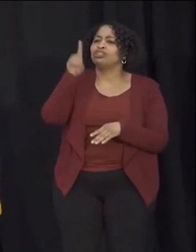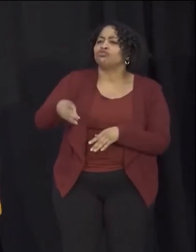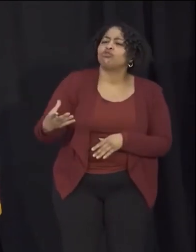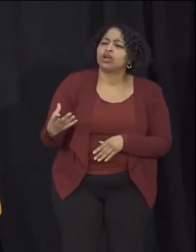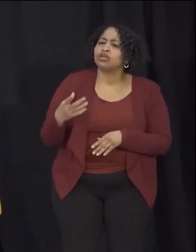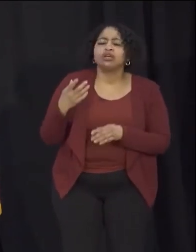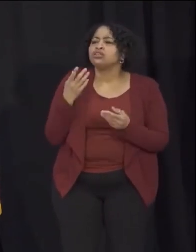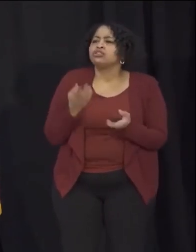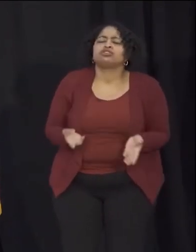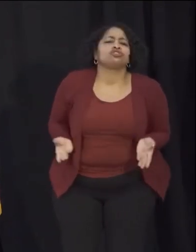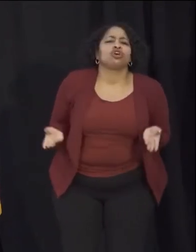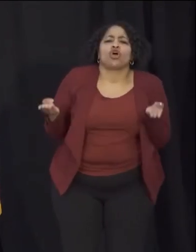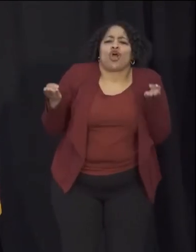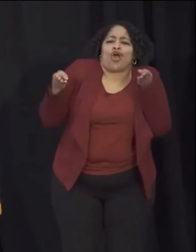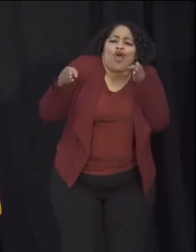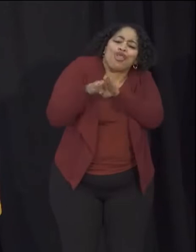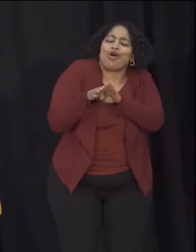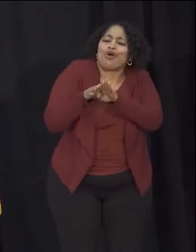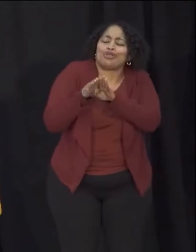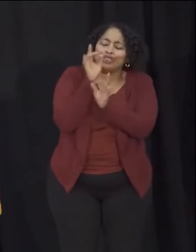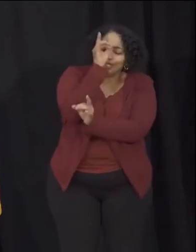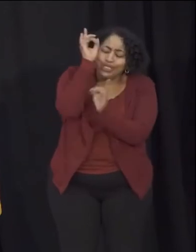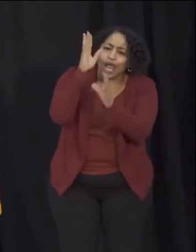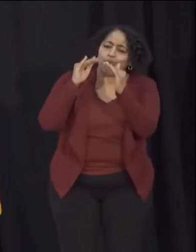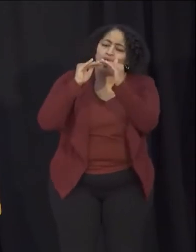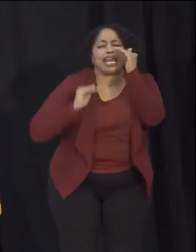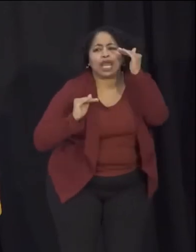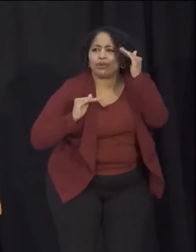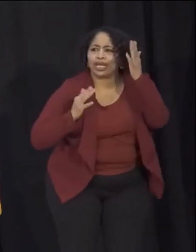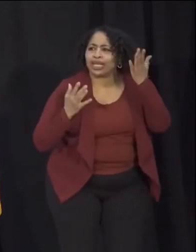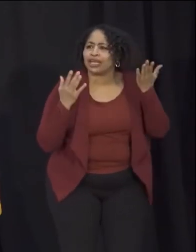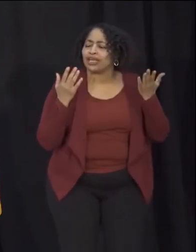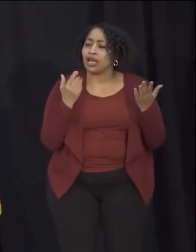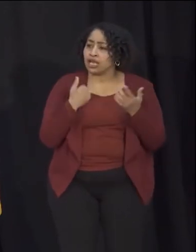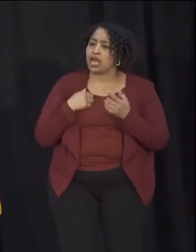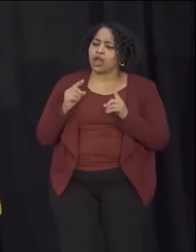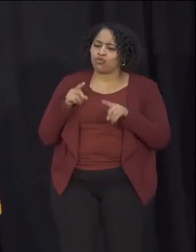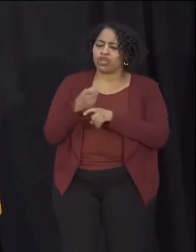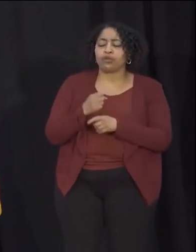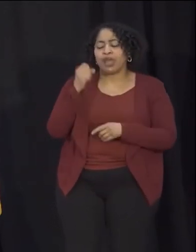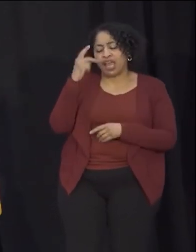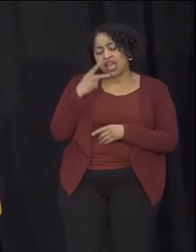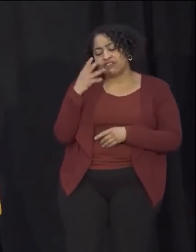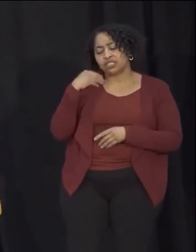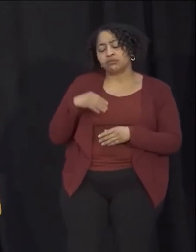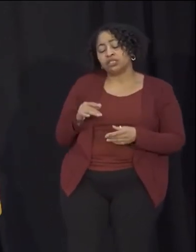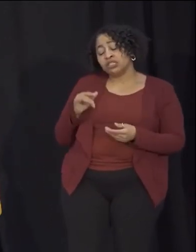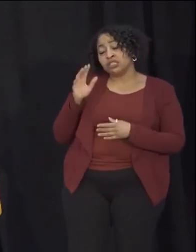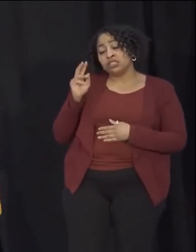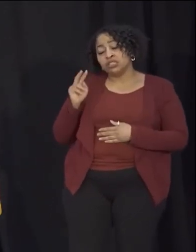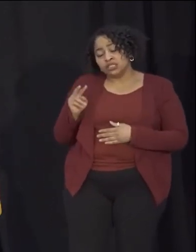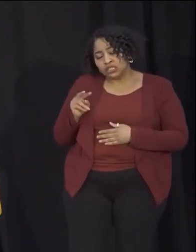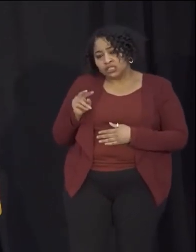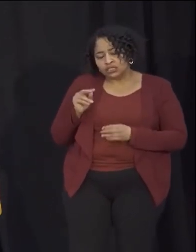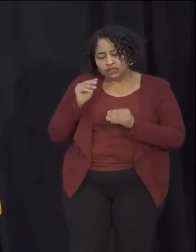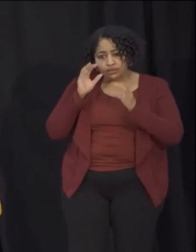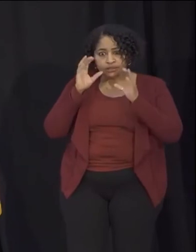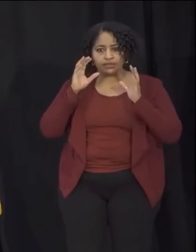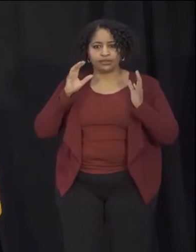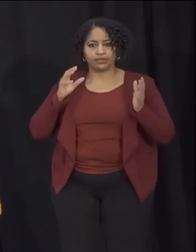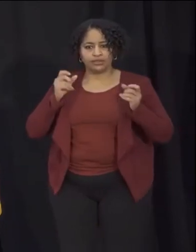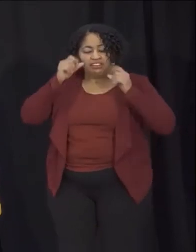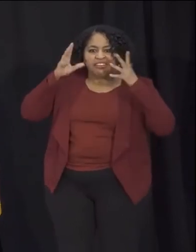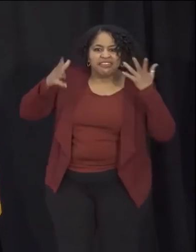Detroit to close this terrible inequity. And I went from being half asleep to wide awake. I started sketching it out.